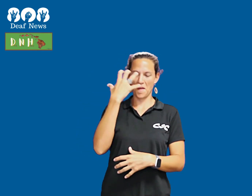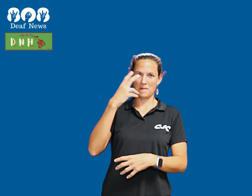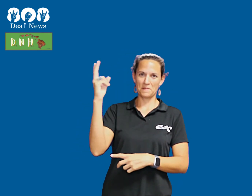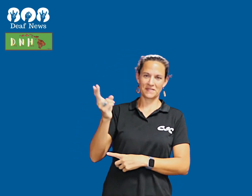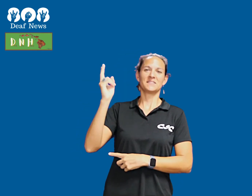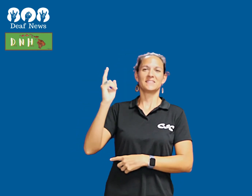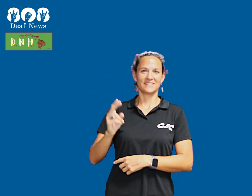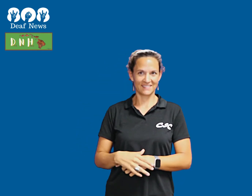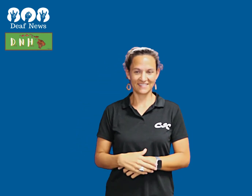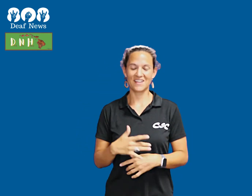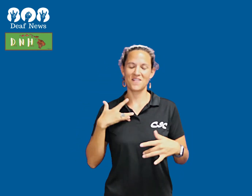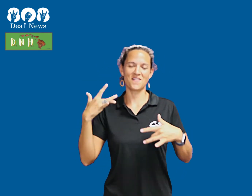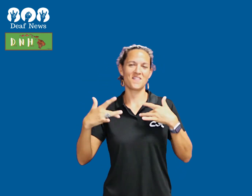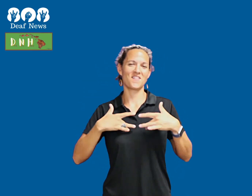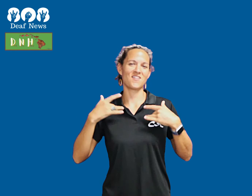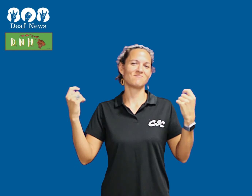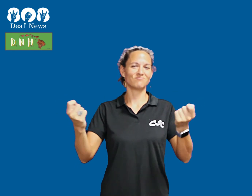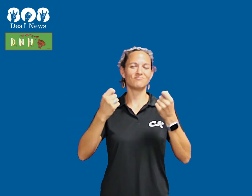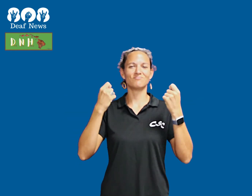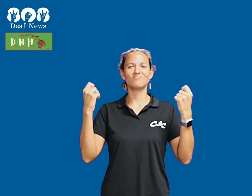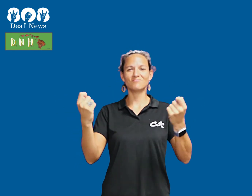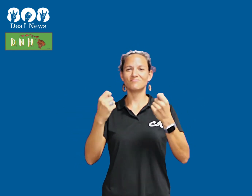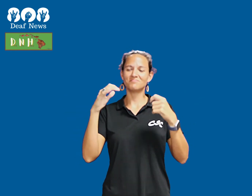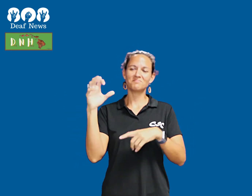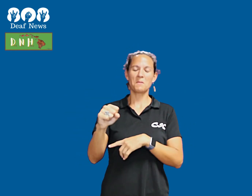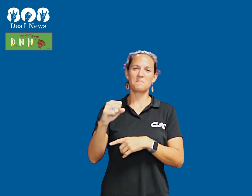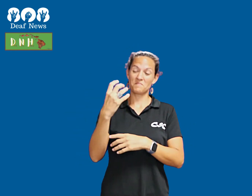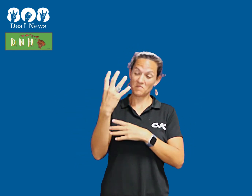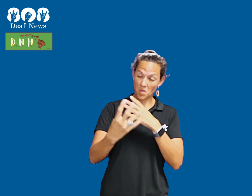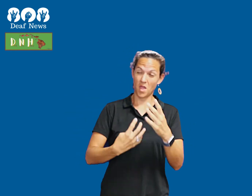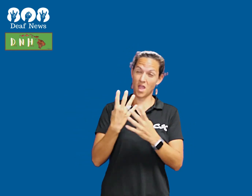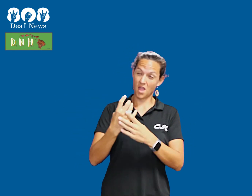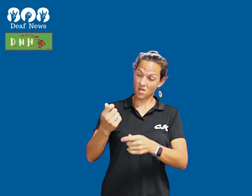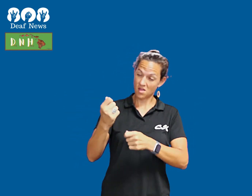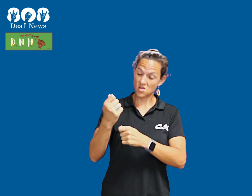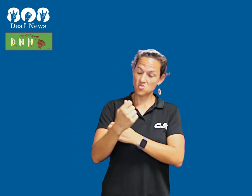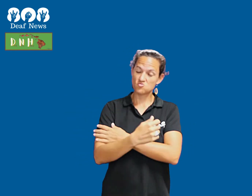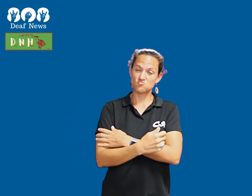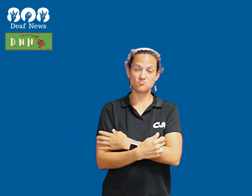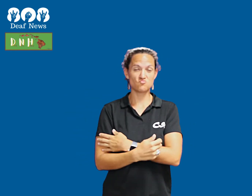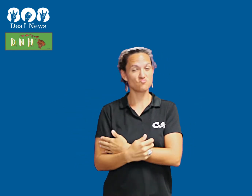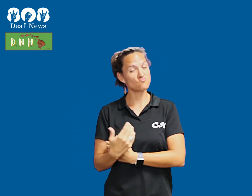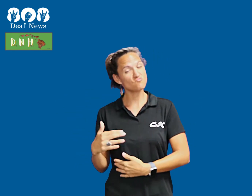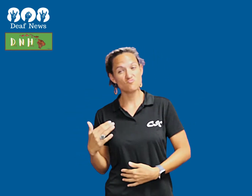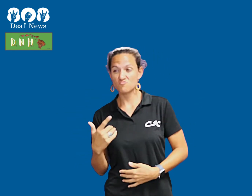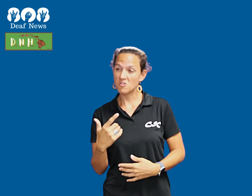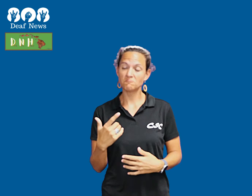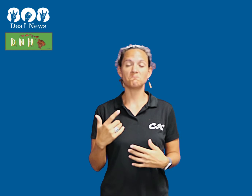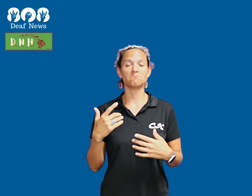This is history. To celebrate this excitement, they cooked it and gave away 100 pounds